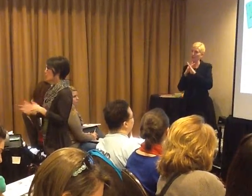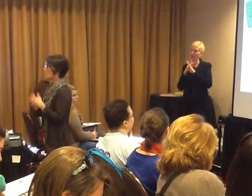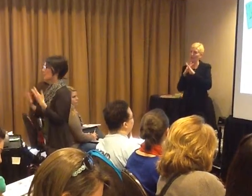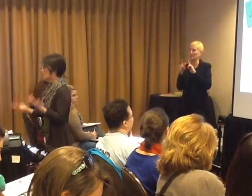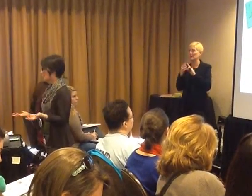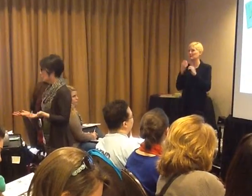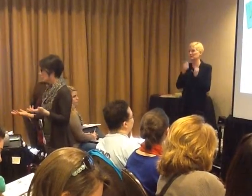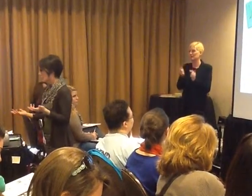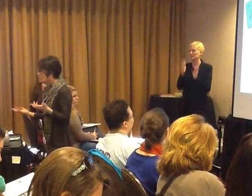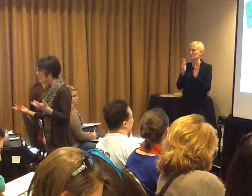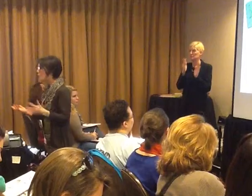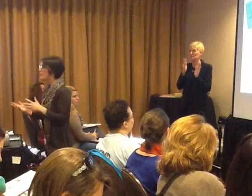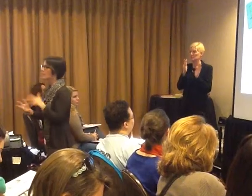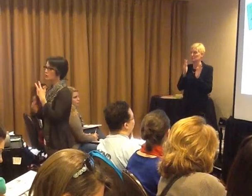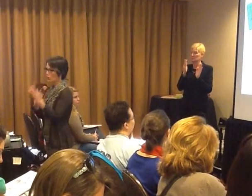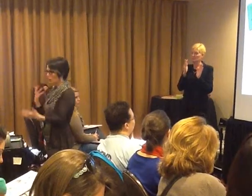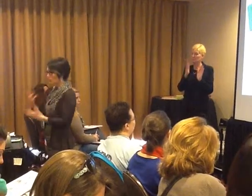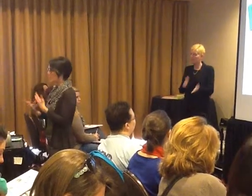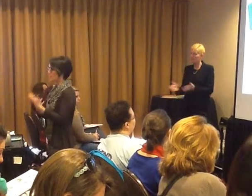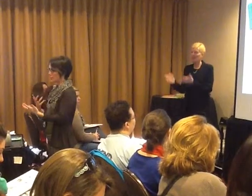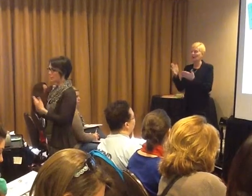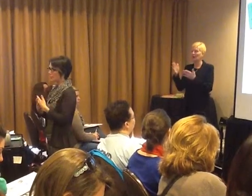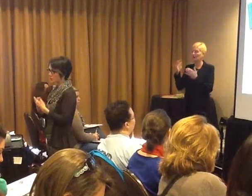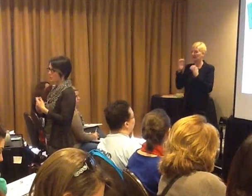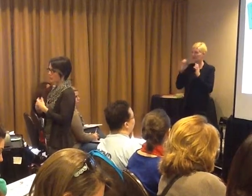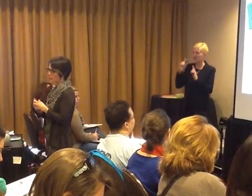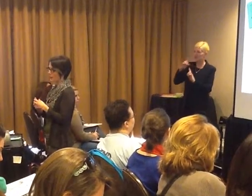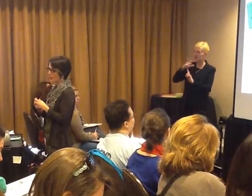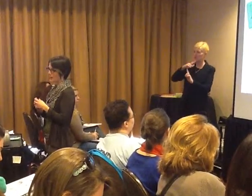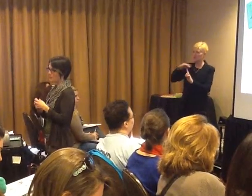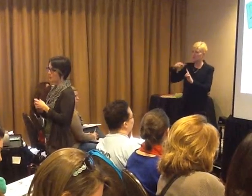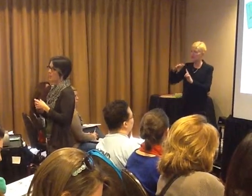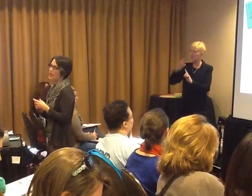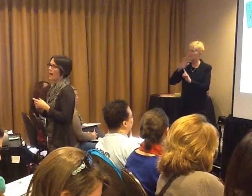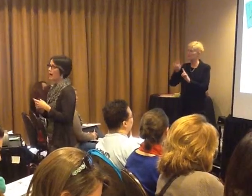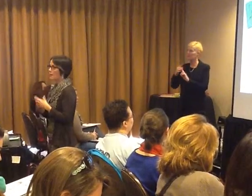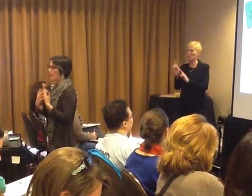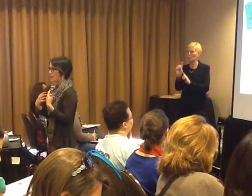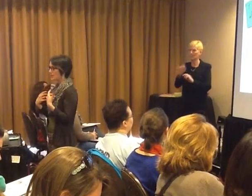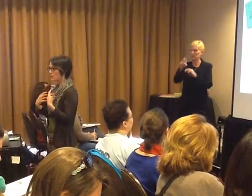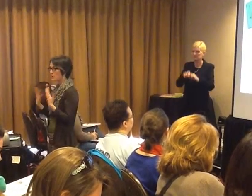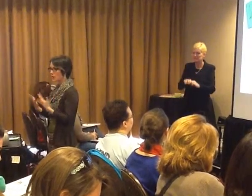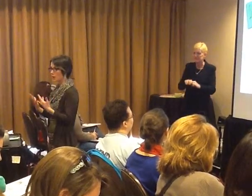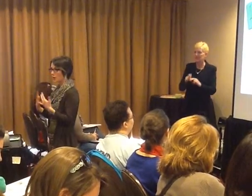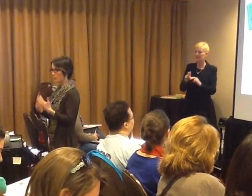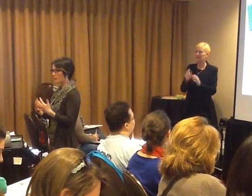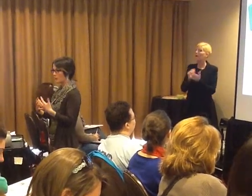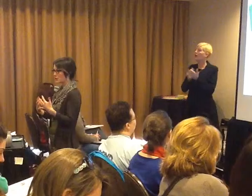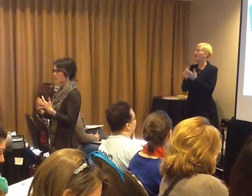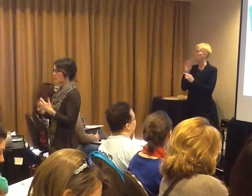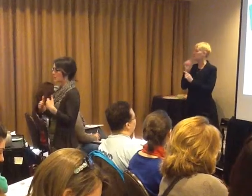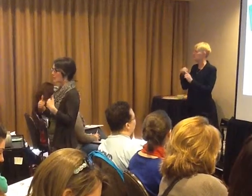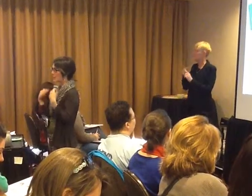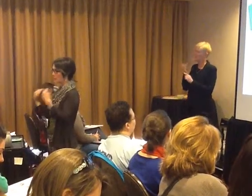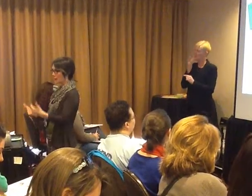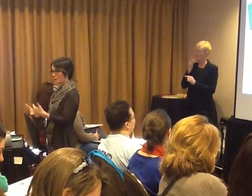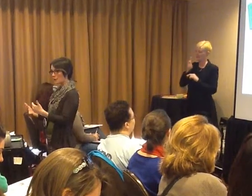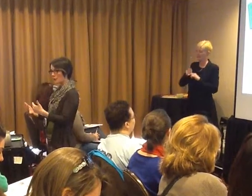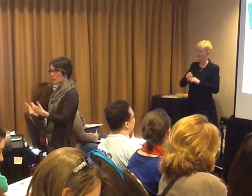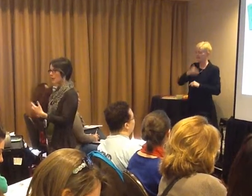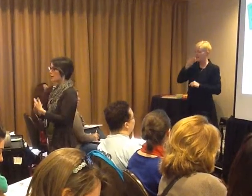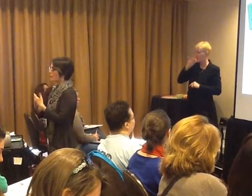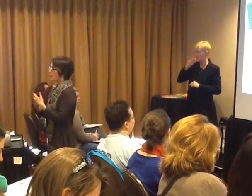to prepare the educational environment or talk about seating for our students in the classroom. A lot of times we talk about preferential seating being in the